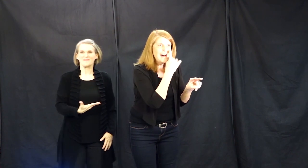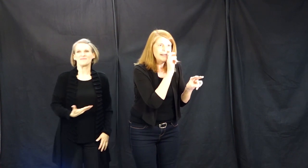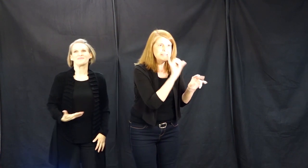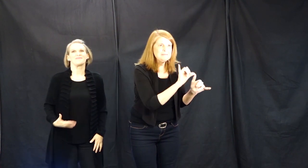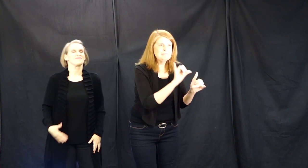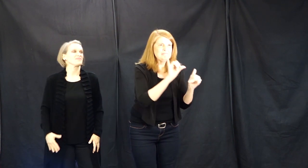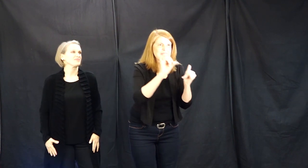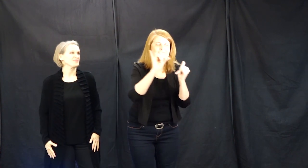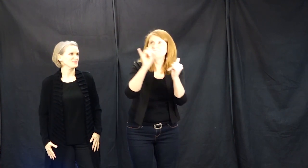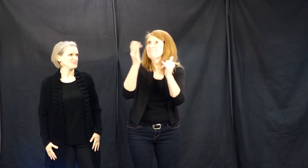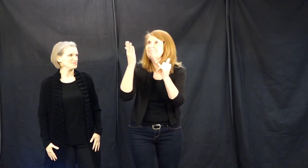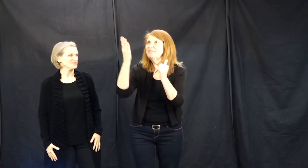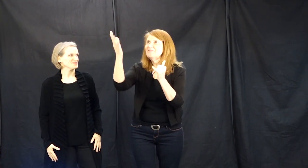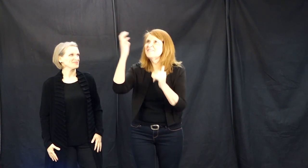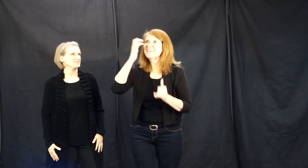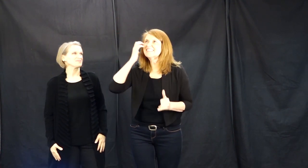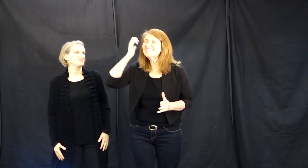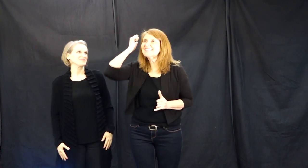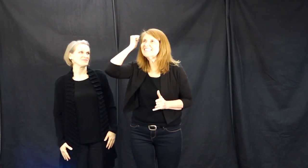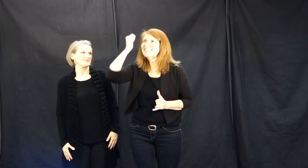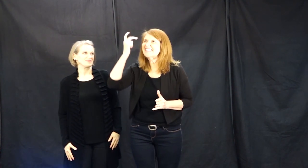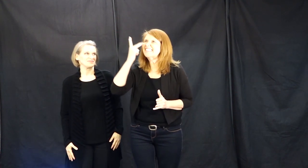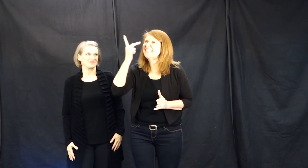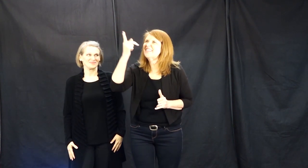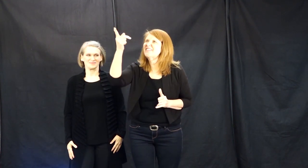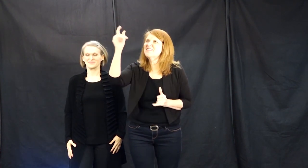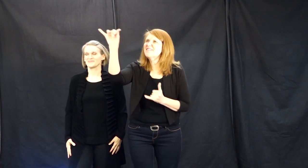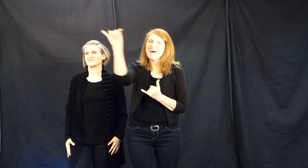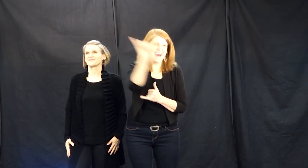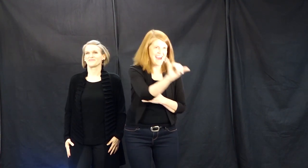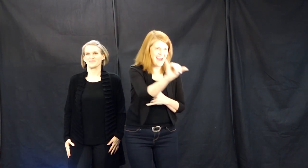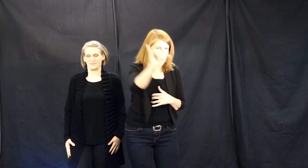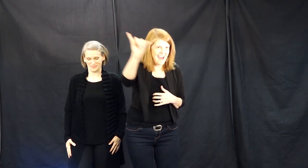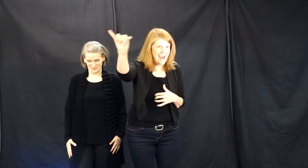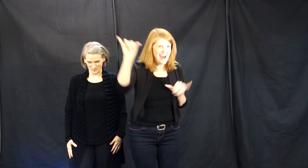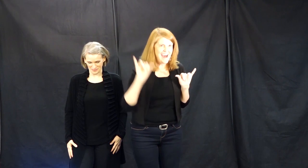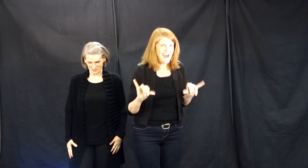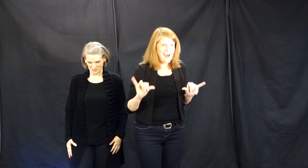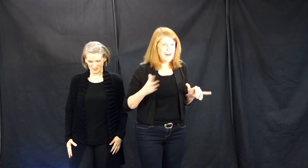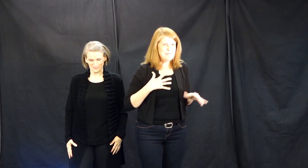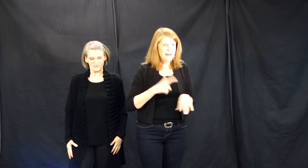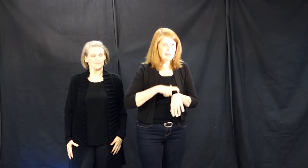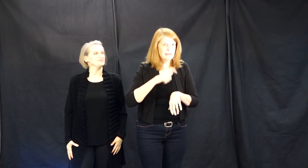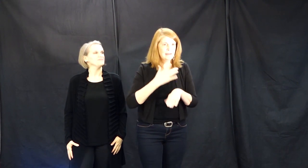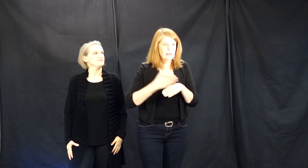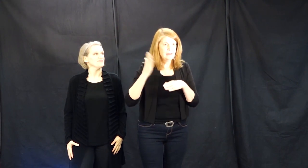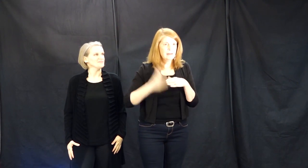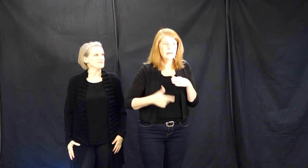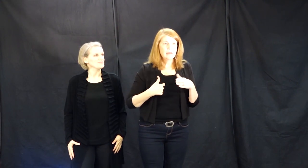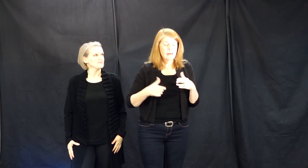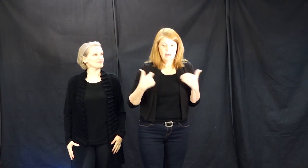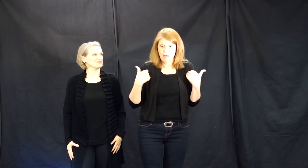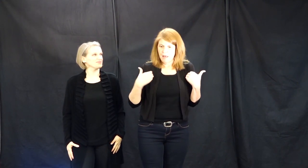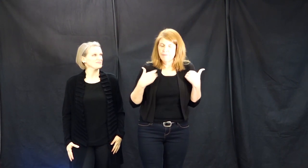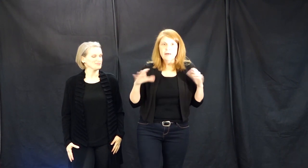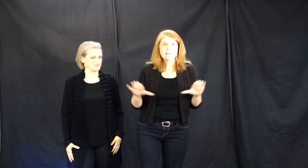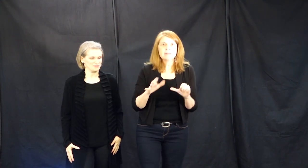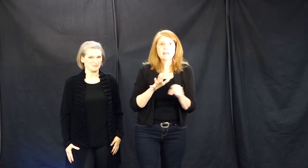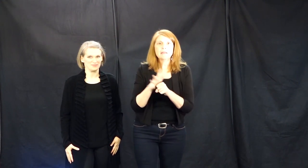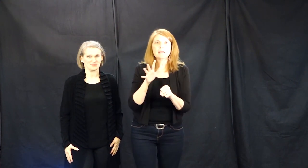Alexander. I see you every time. And when my time is up, have I done? Will they